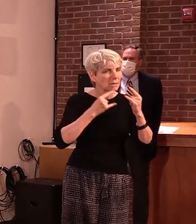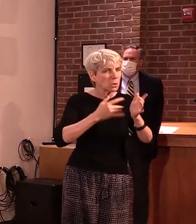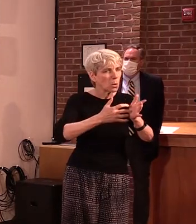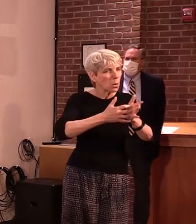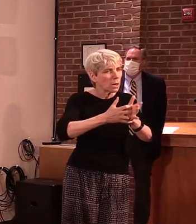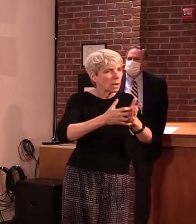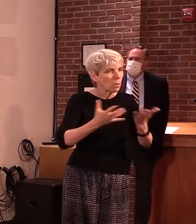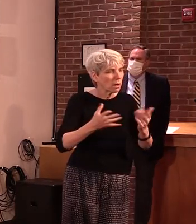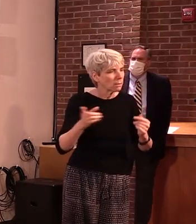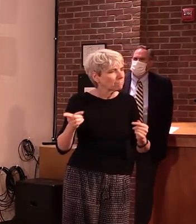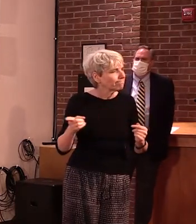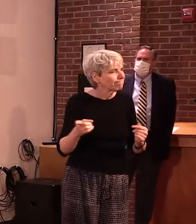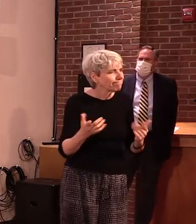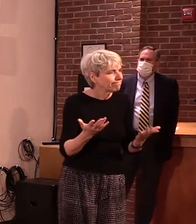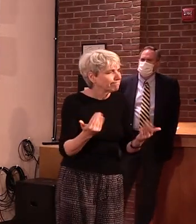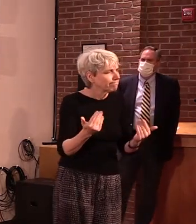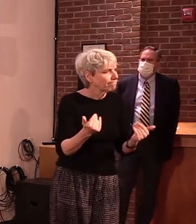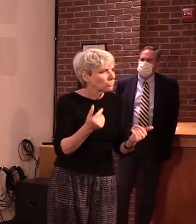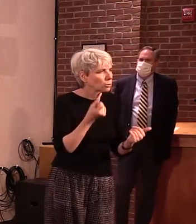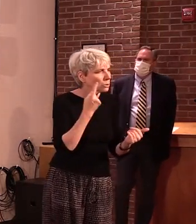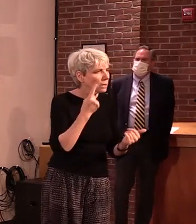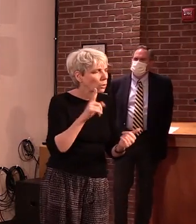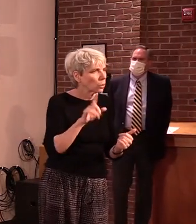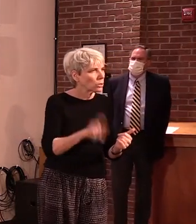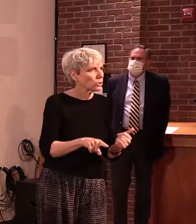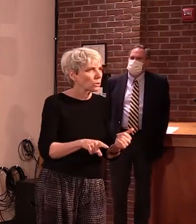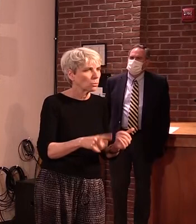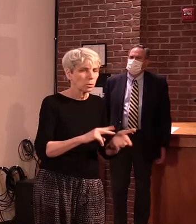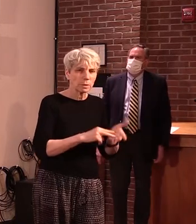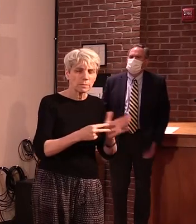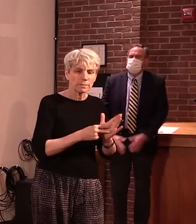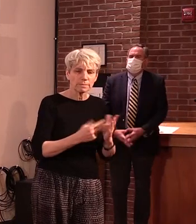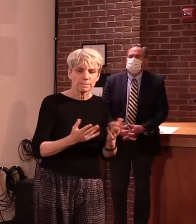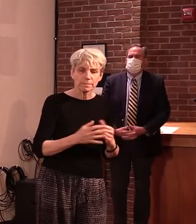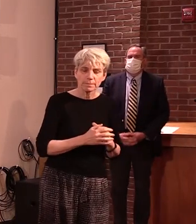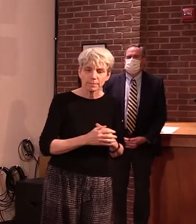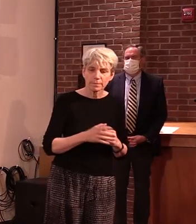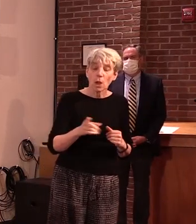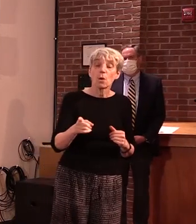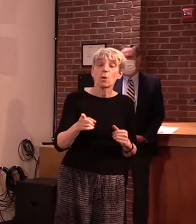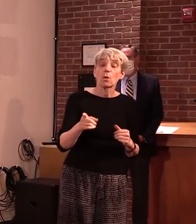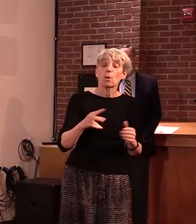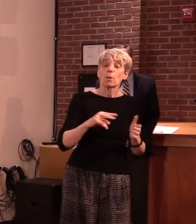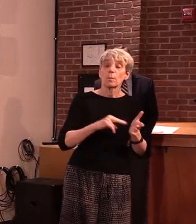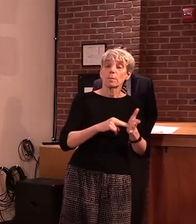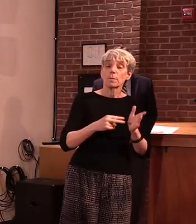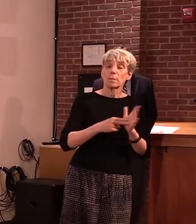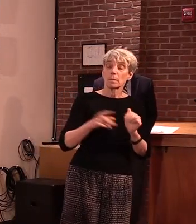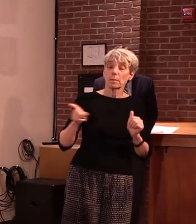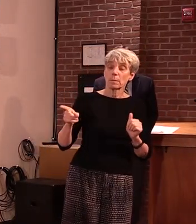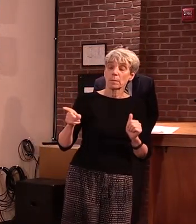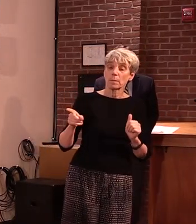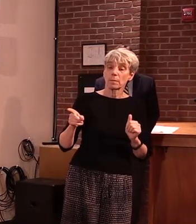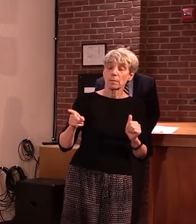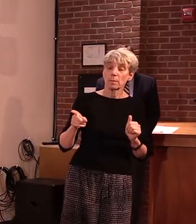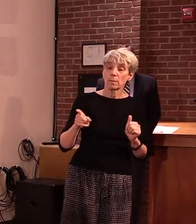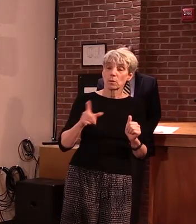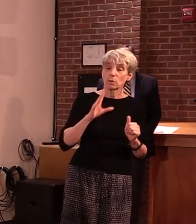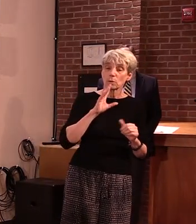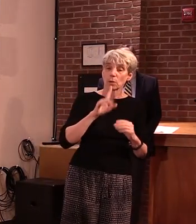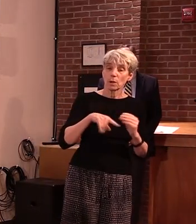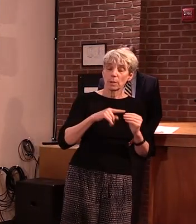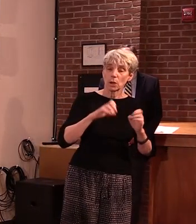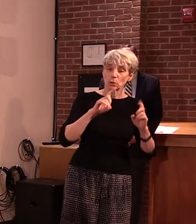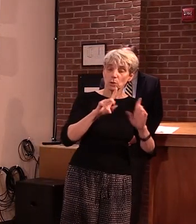Weaknesses in education policies with the masks. Well, the education policy that you were initially employing, I guess,